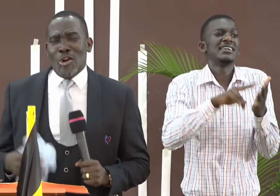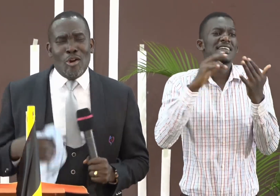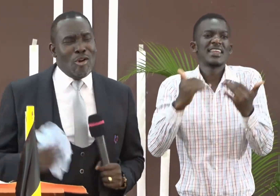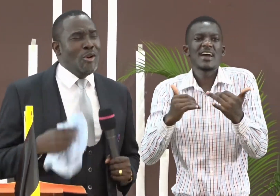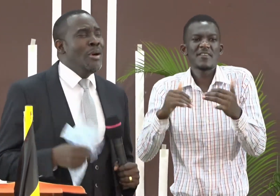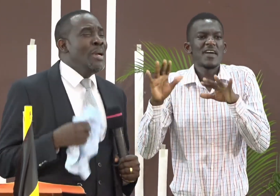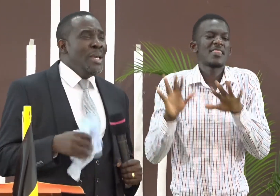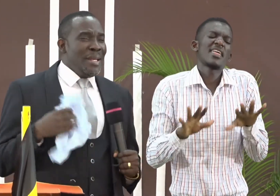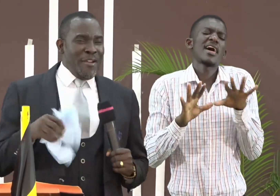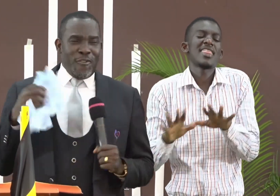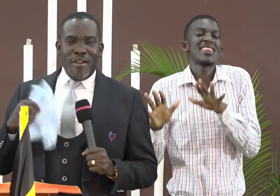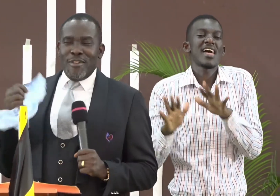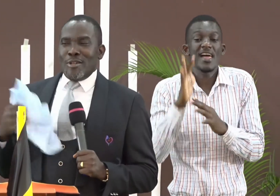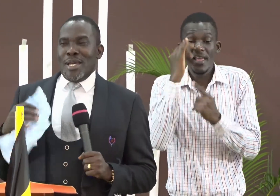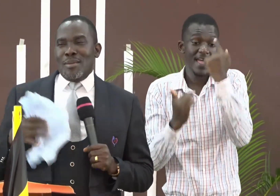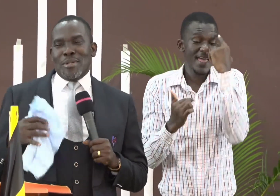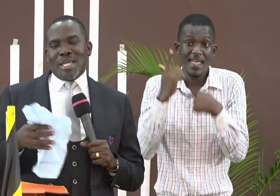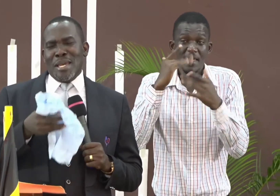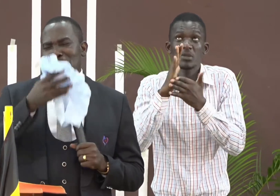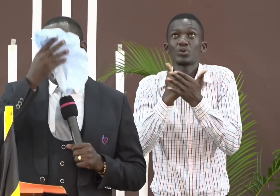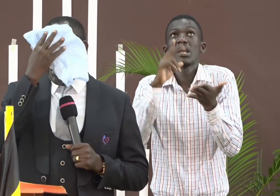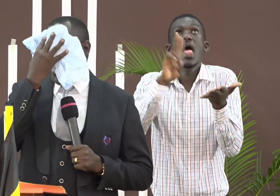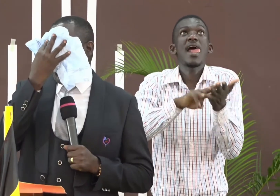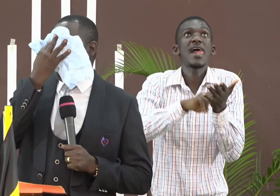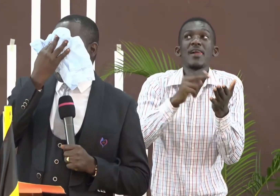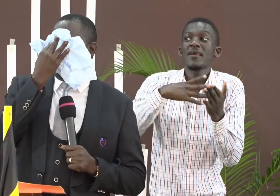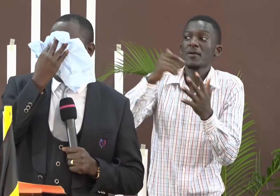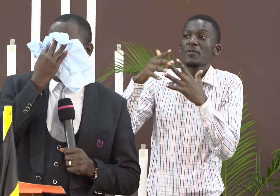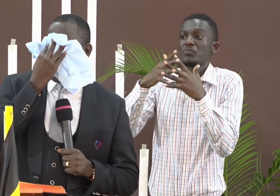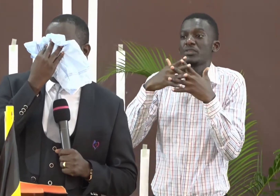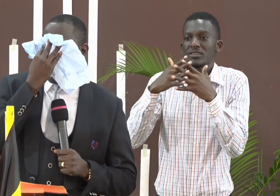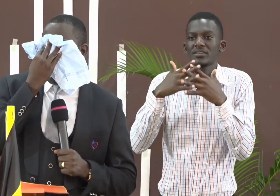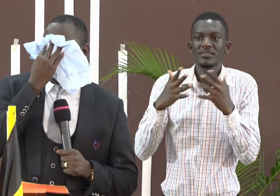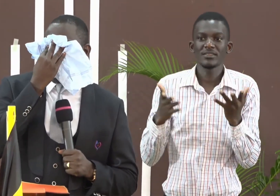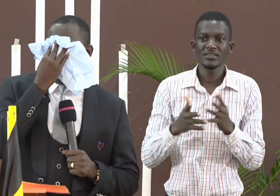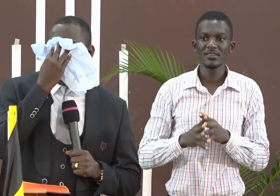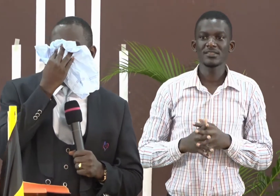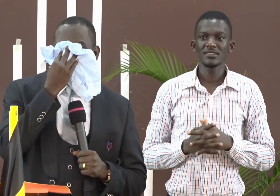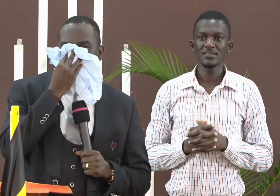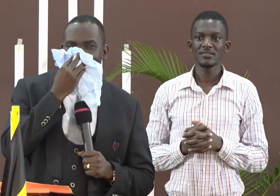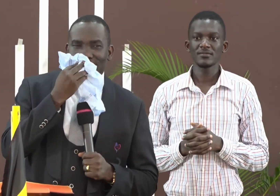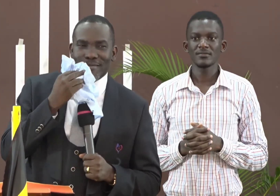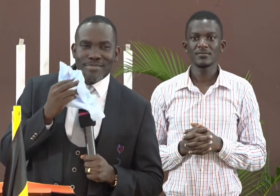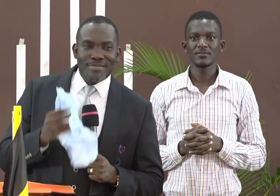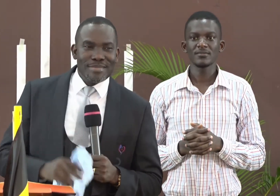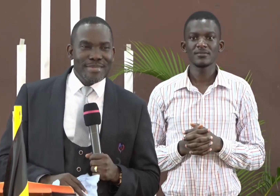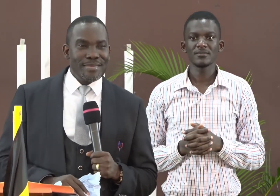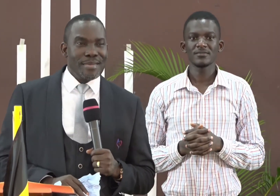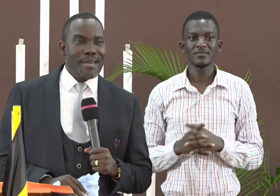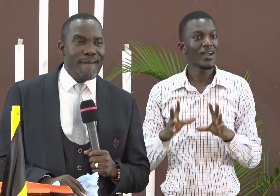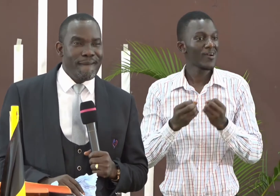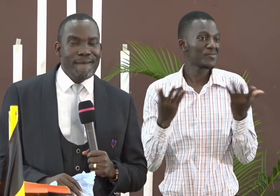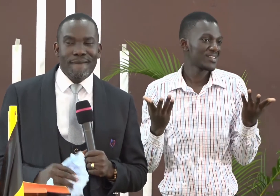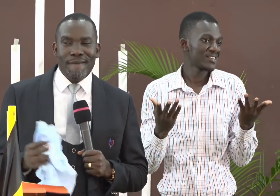nyo ne nfuna visa gena mu nsi eyo bannange Mukama onkoze eki. How many